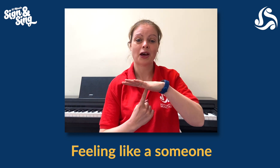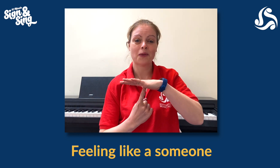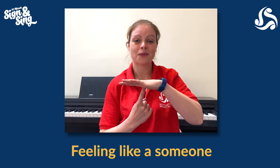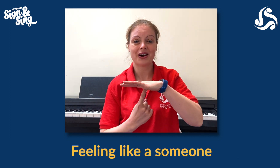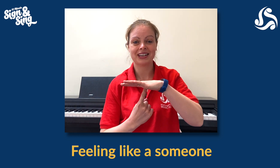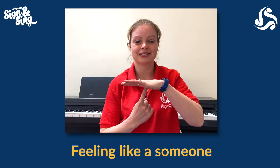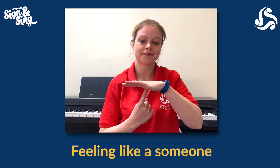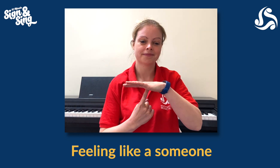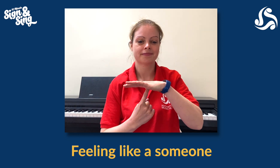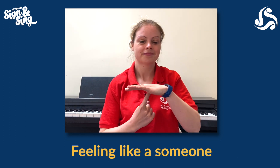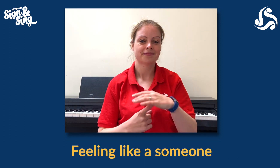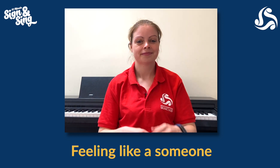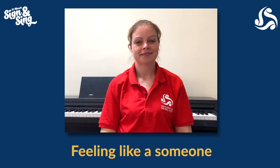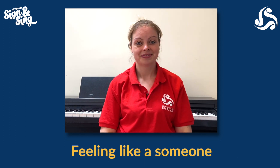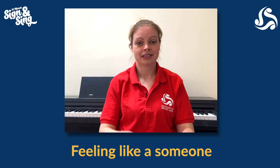a someone.